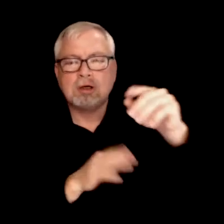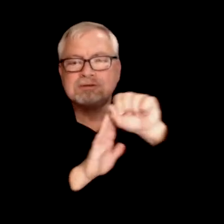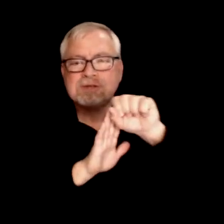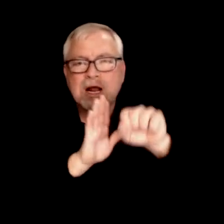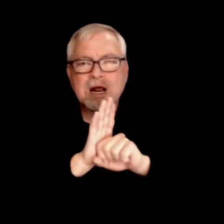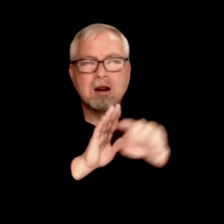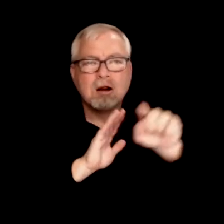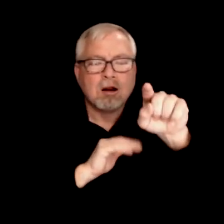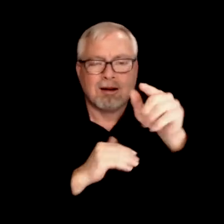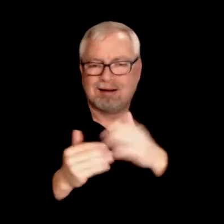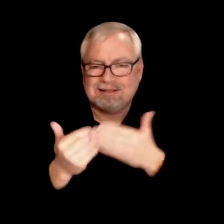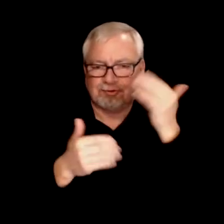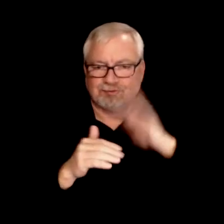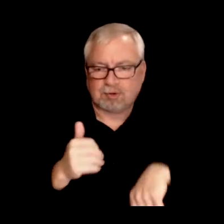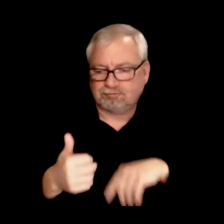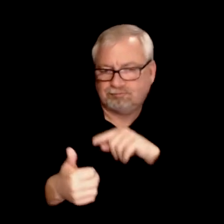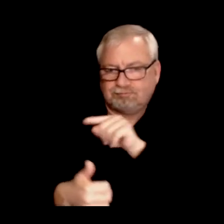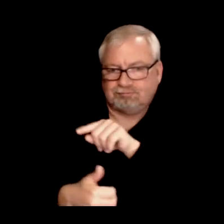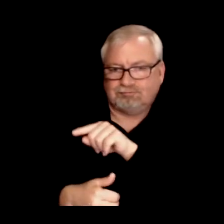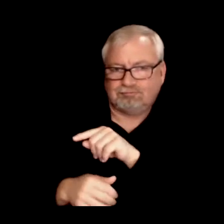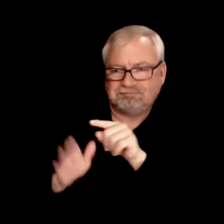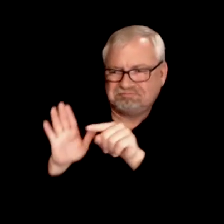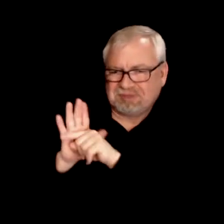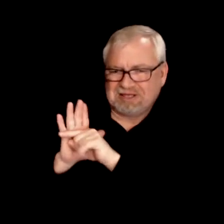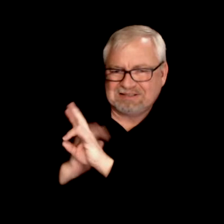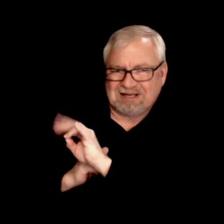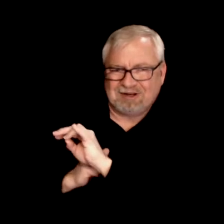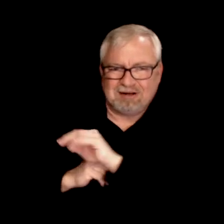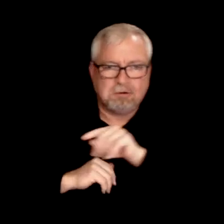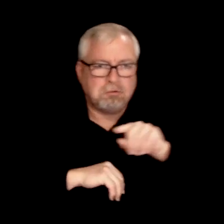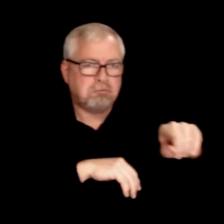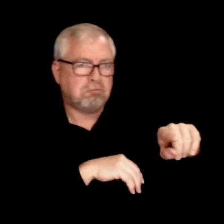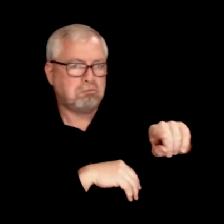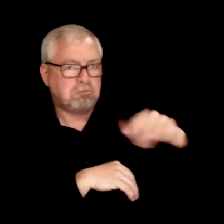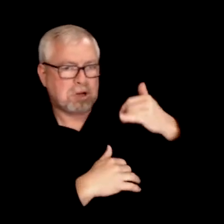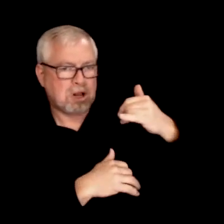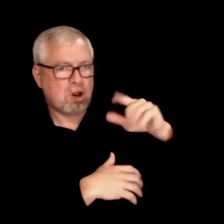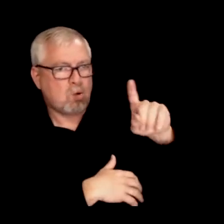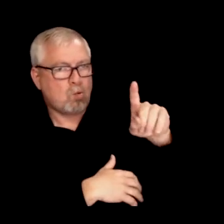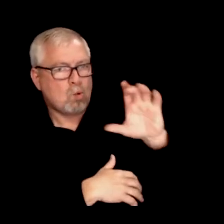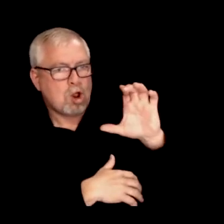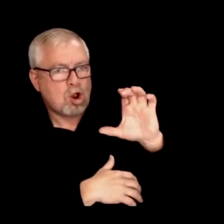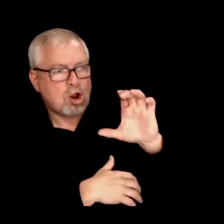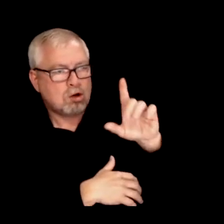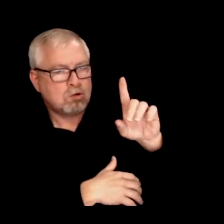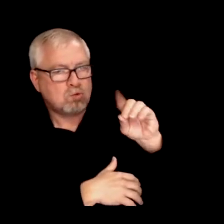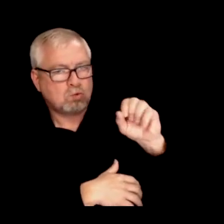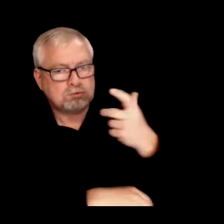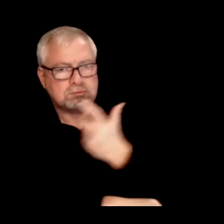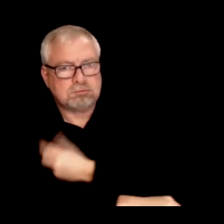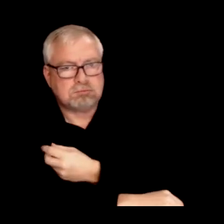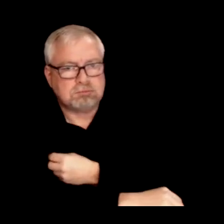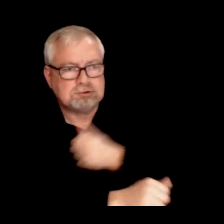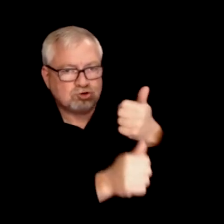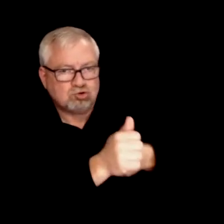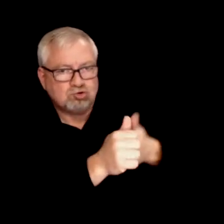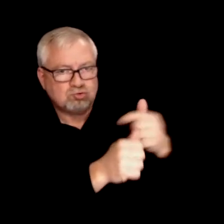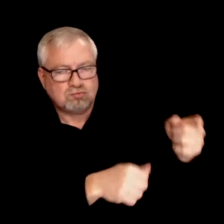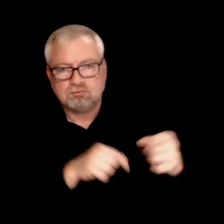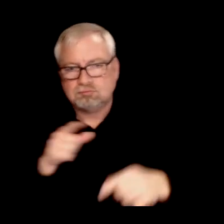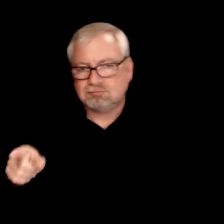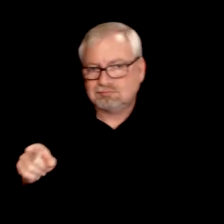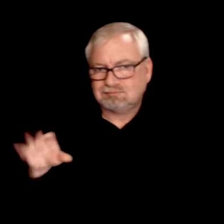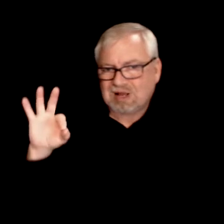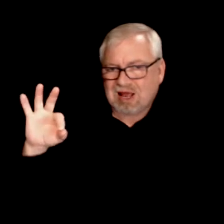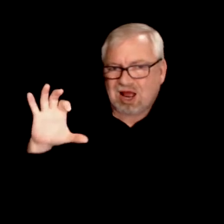can be sent out in 100-dose increments. So those vaccines were made available both to